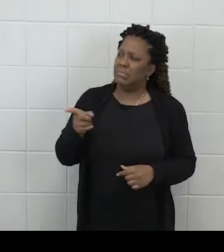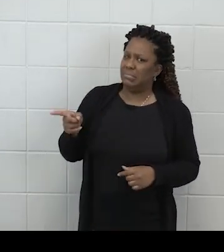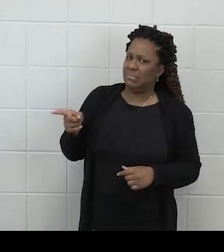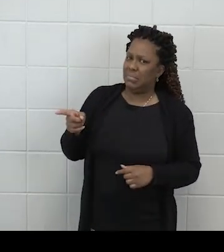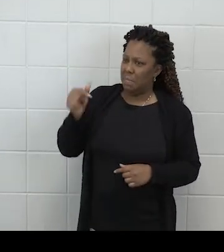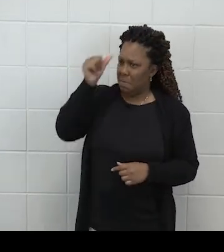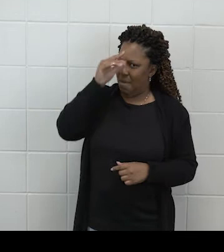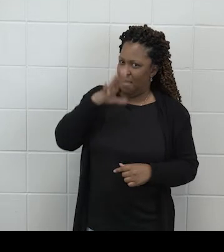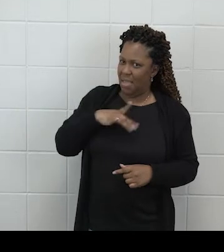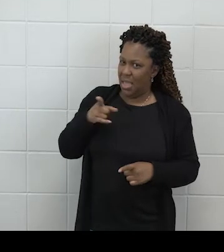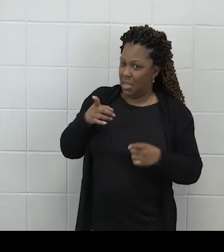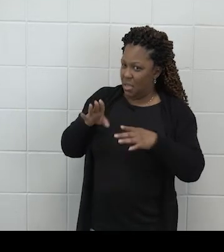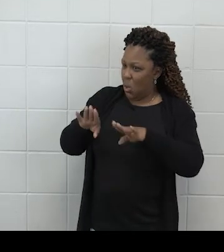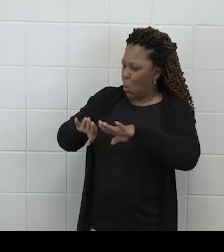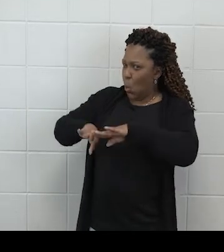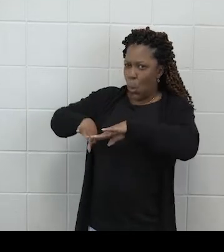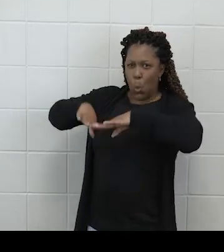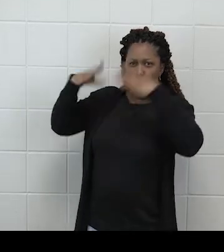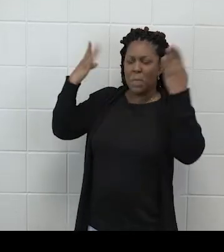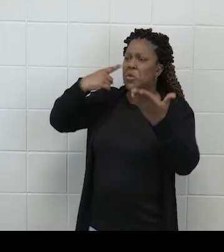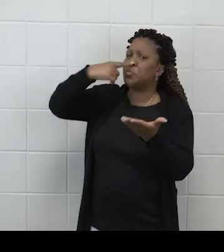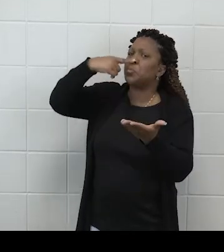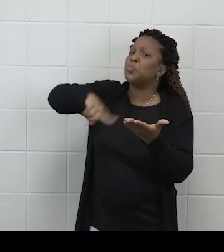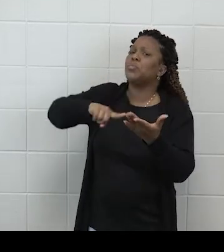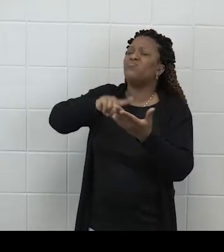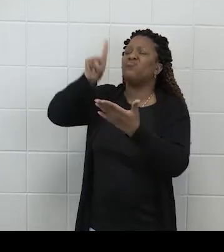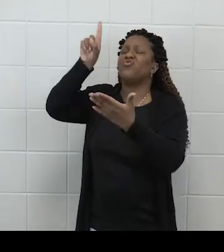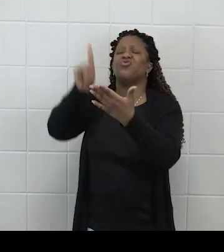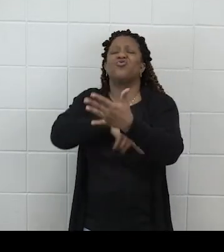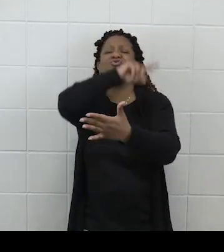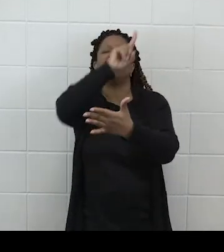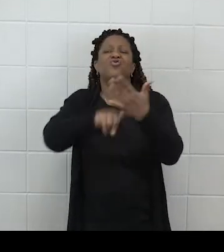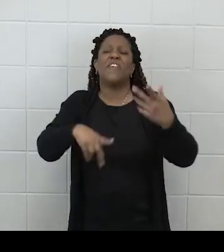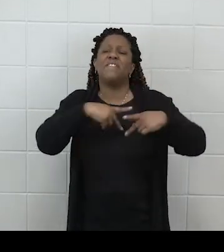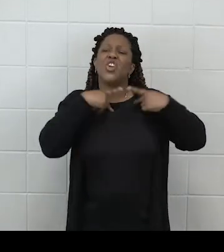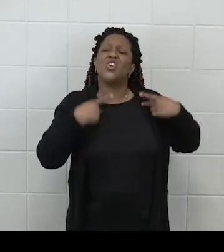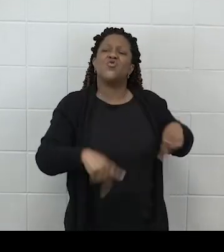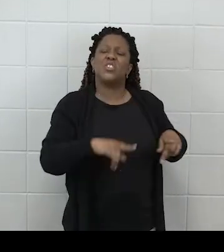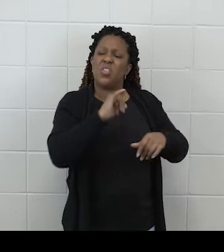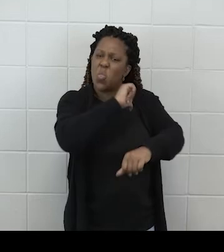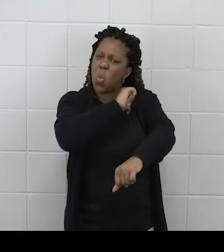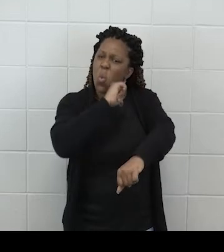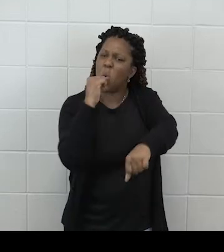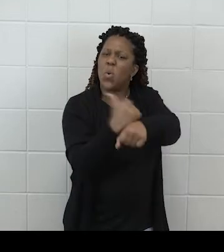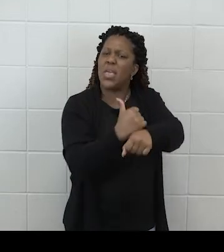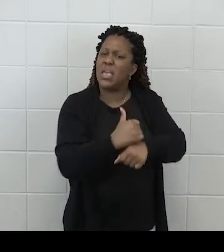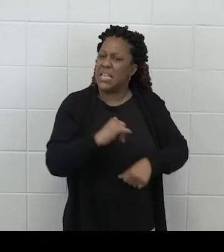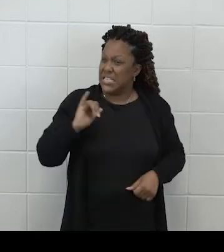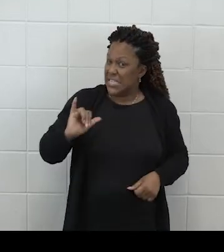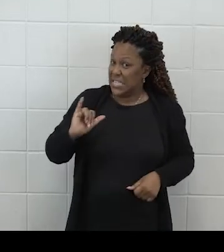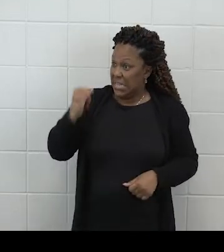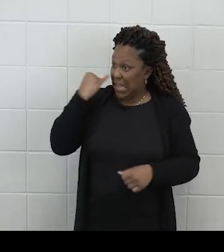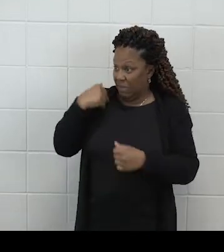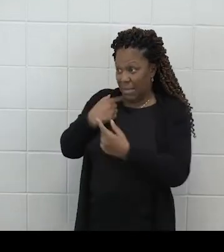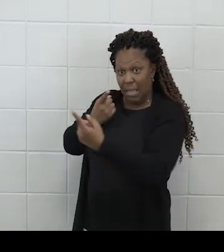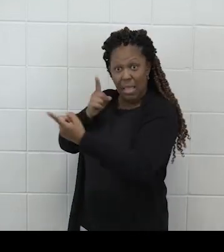Pharisees for being hypocrites and challenging their authority. And here's another principle for us. The father of